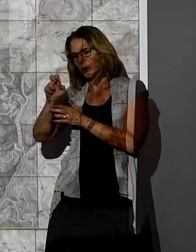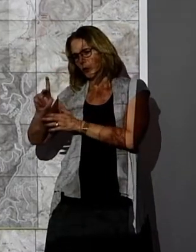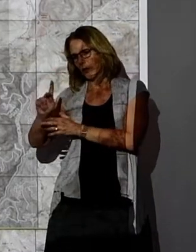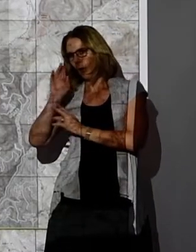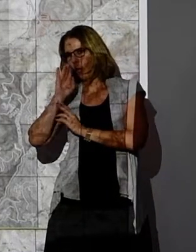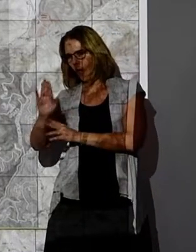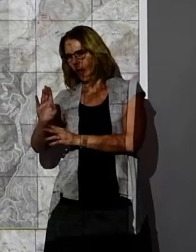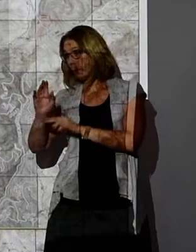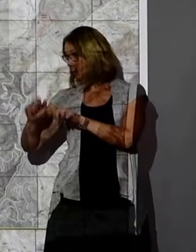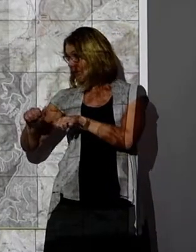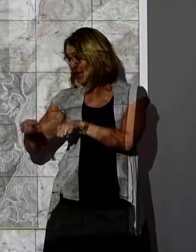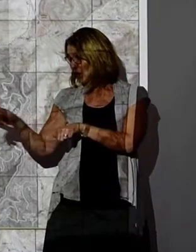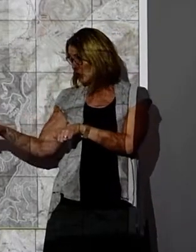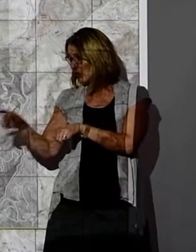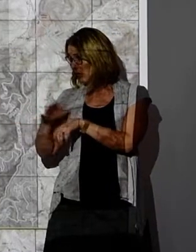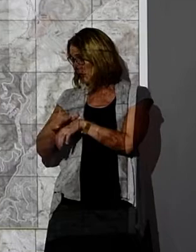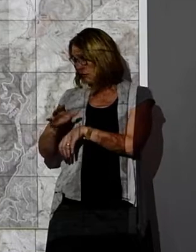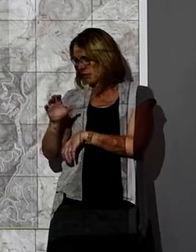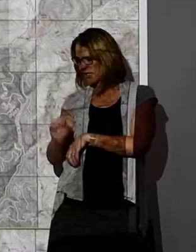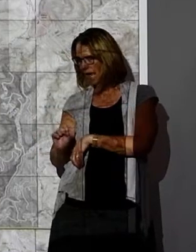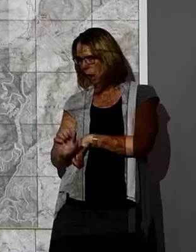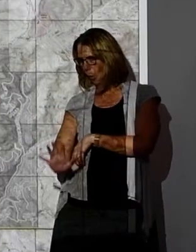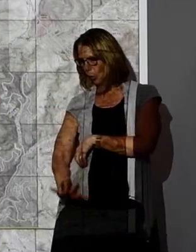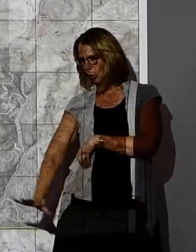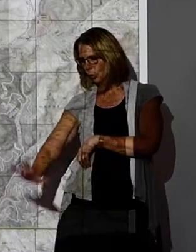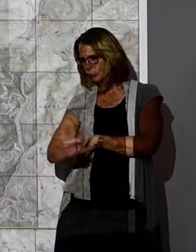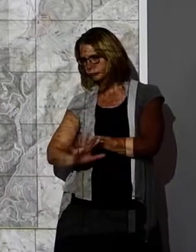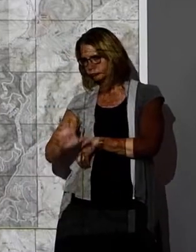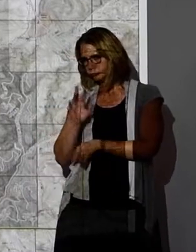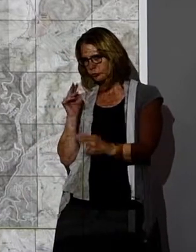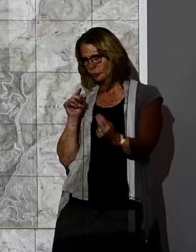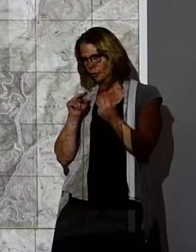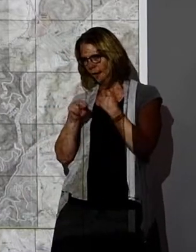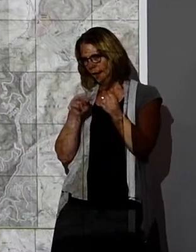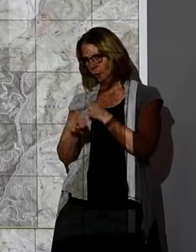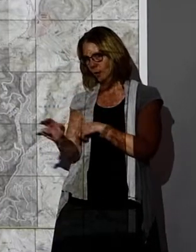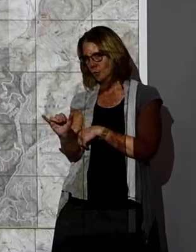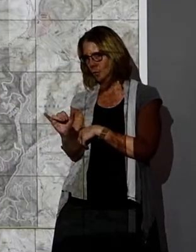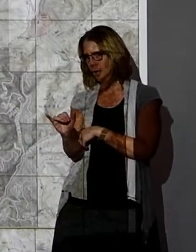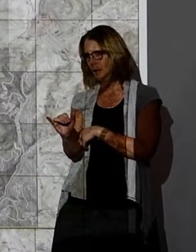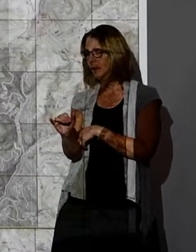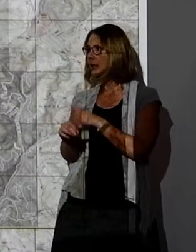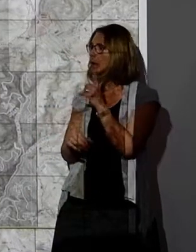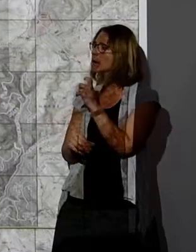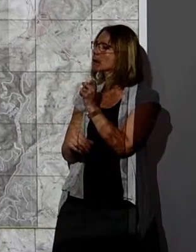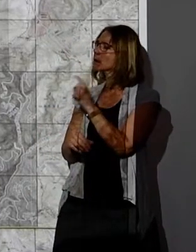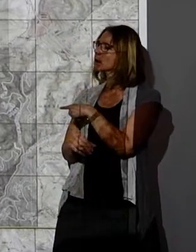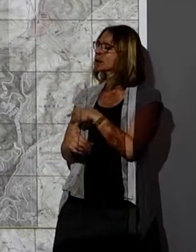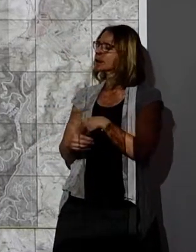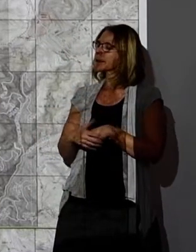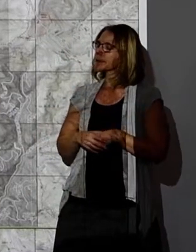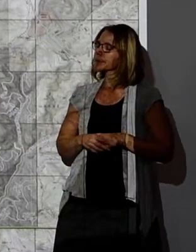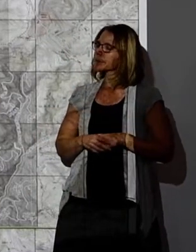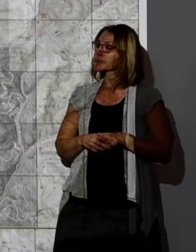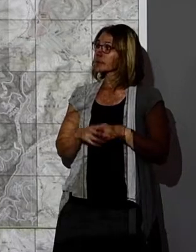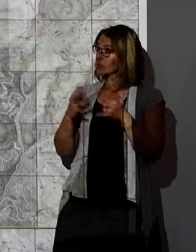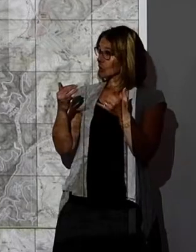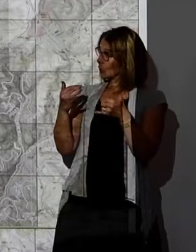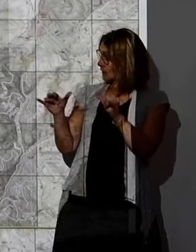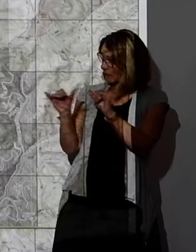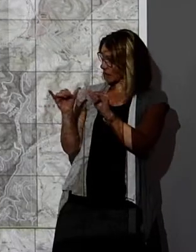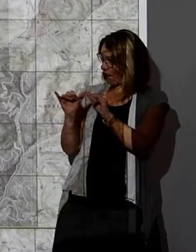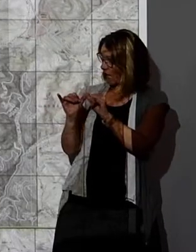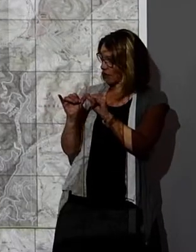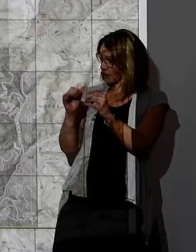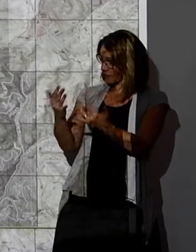Obviously some potential down here on the south part towards the highway as well. One last question, the current size of the